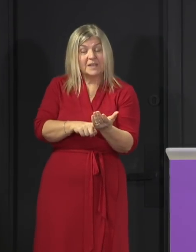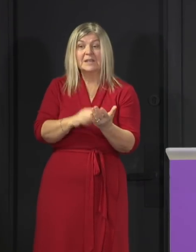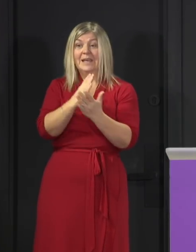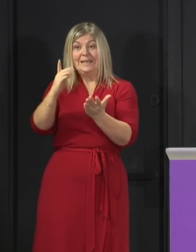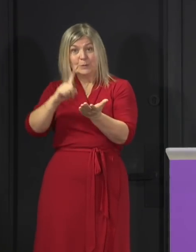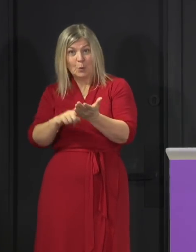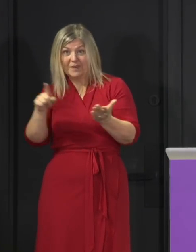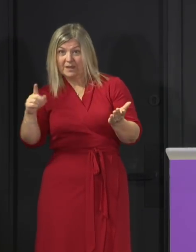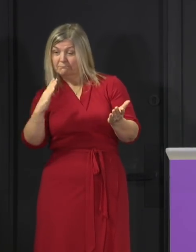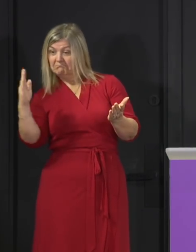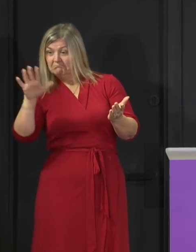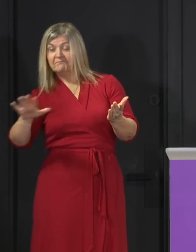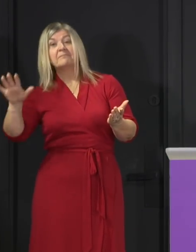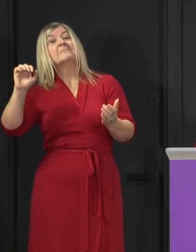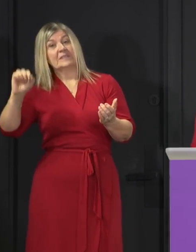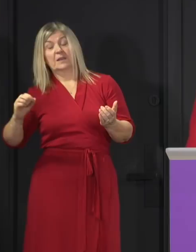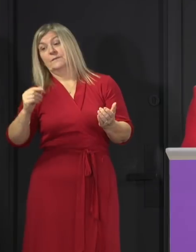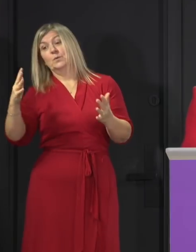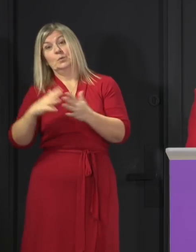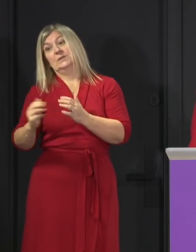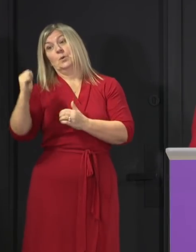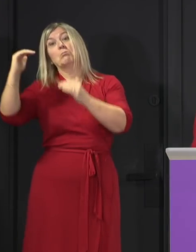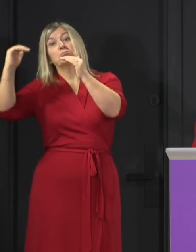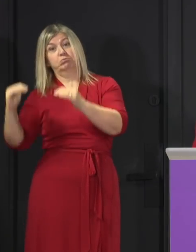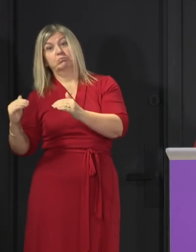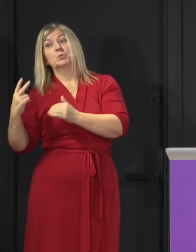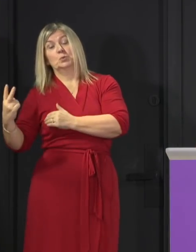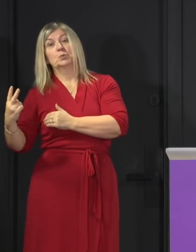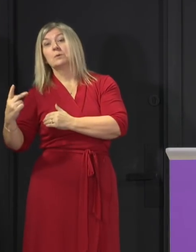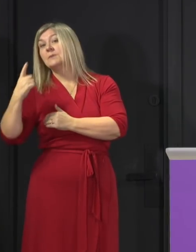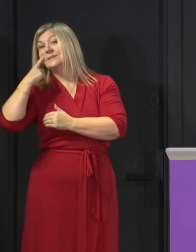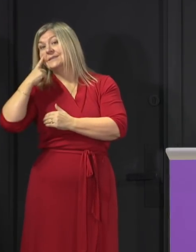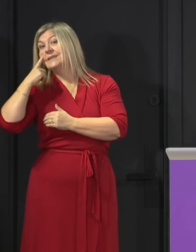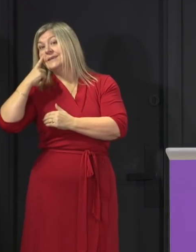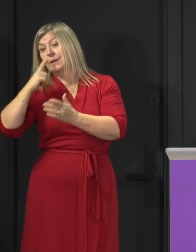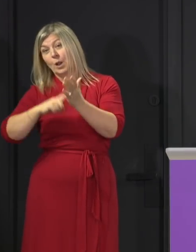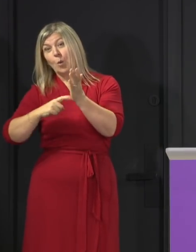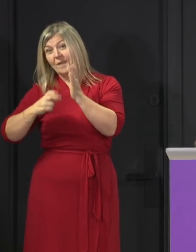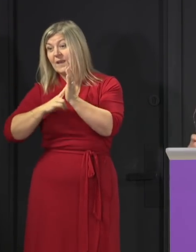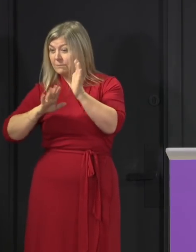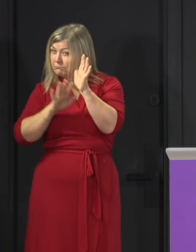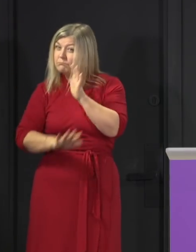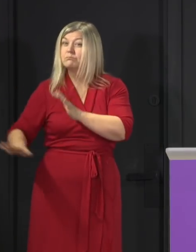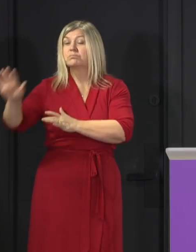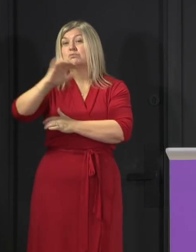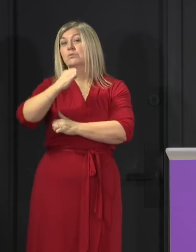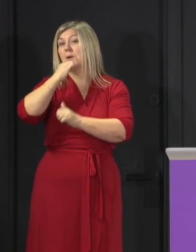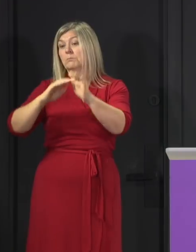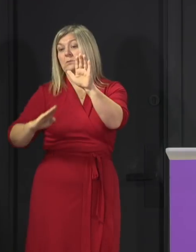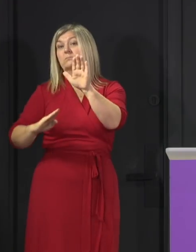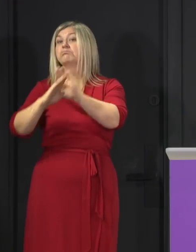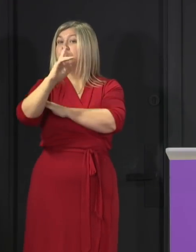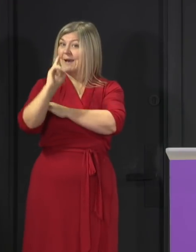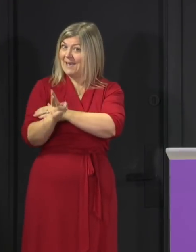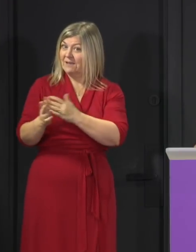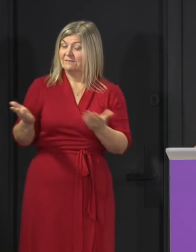Lothian down a level a few weeks ago, we're seeing cases rise across Lothian right now, and that is not something, difficult